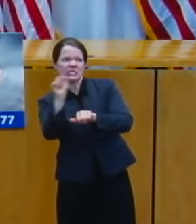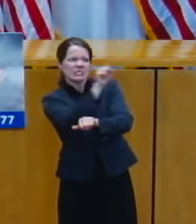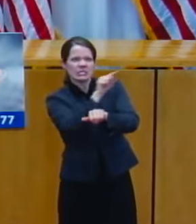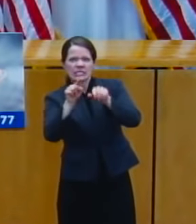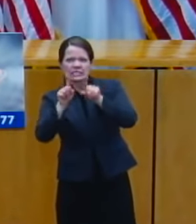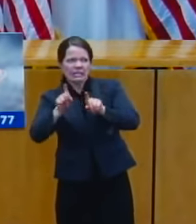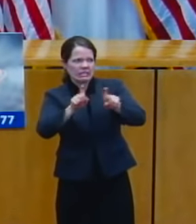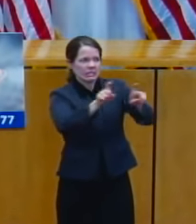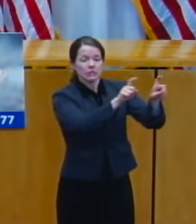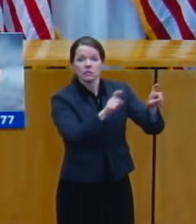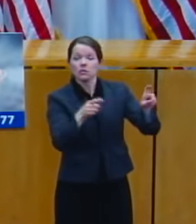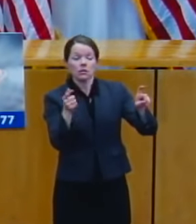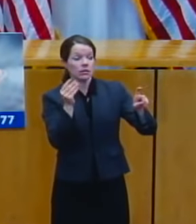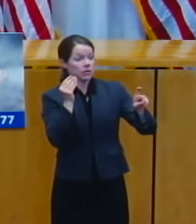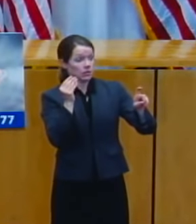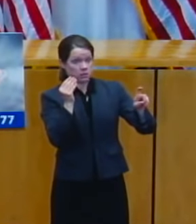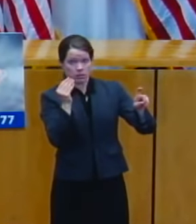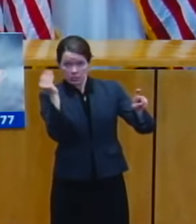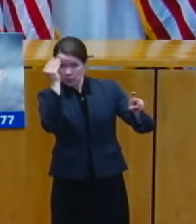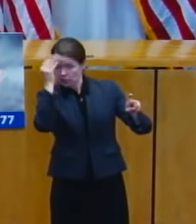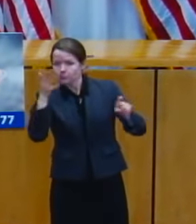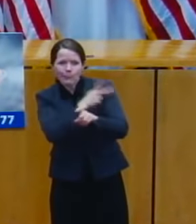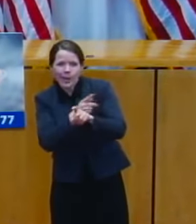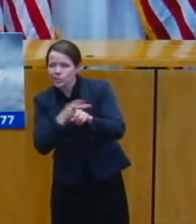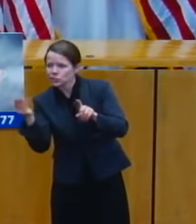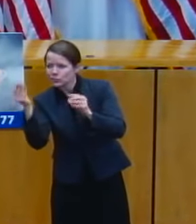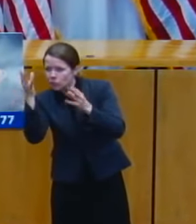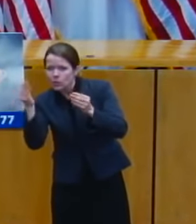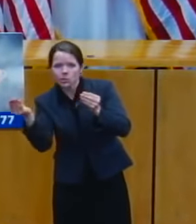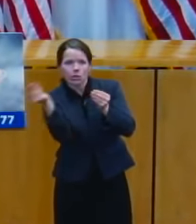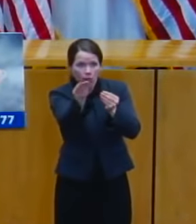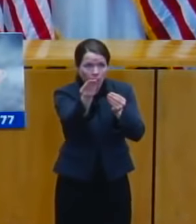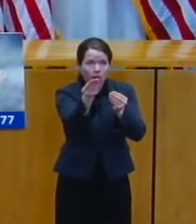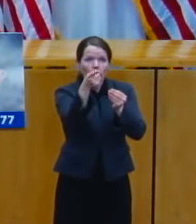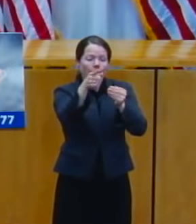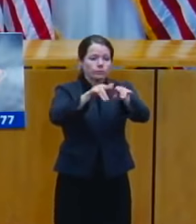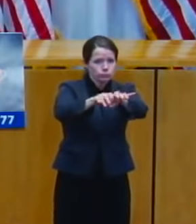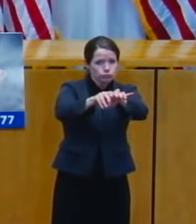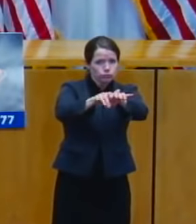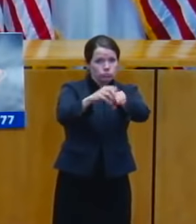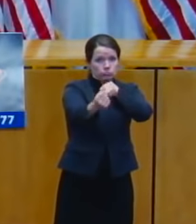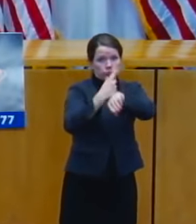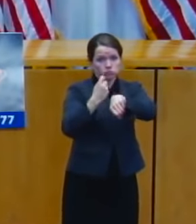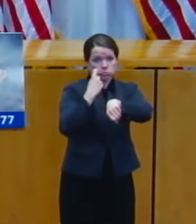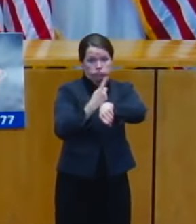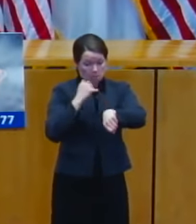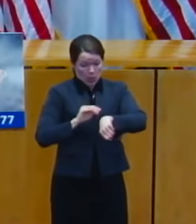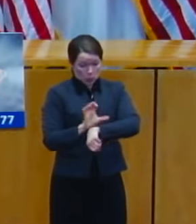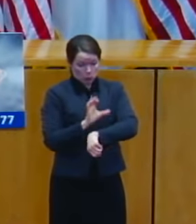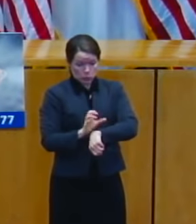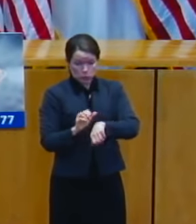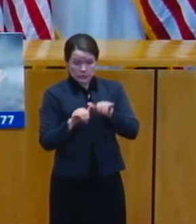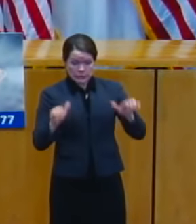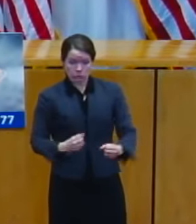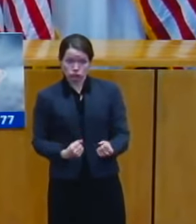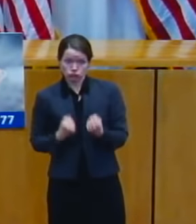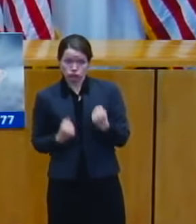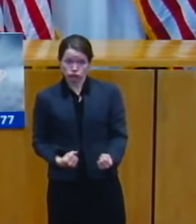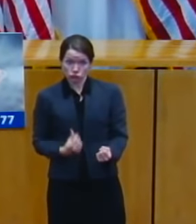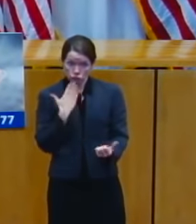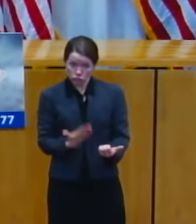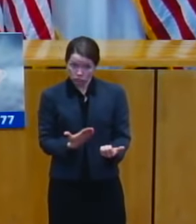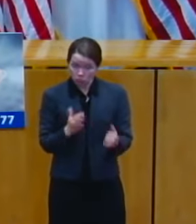So let me, great. So in terms of reporting, and I actually looked